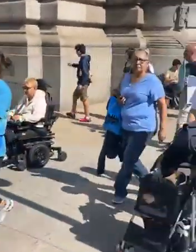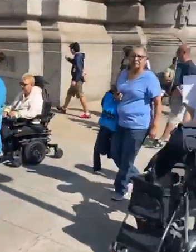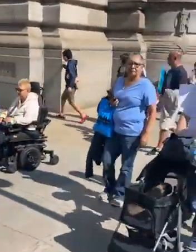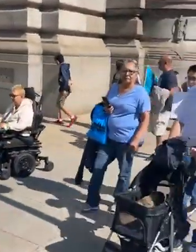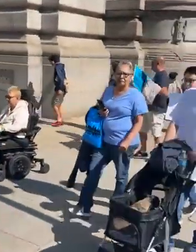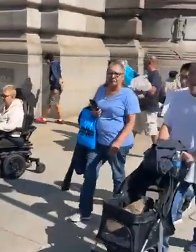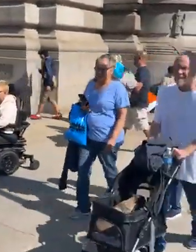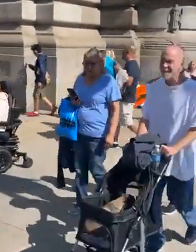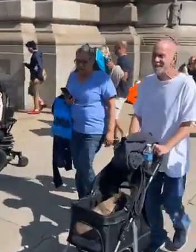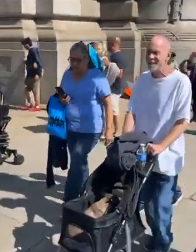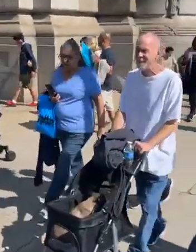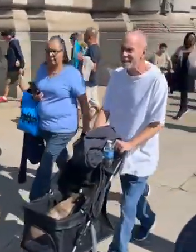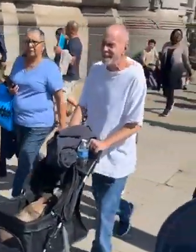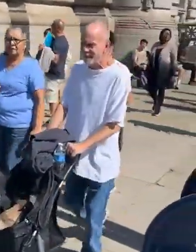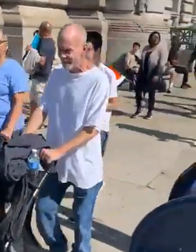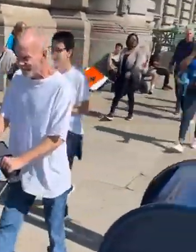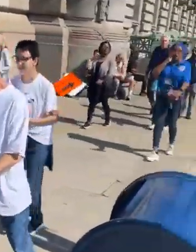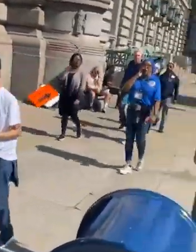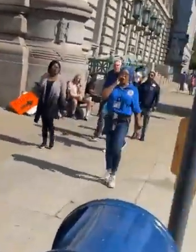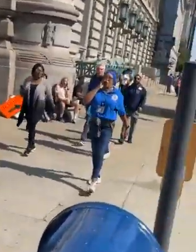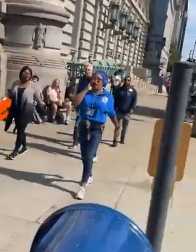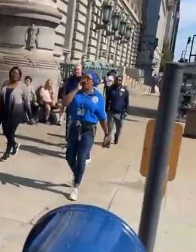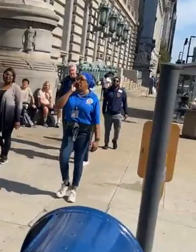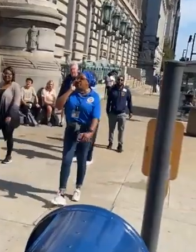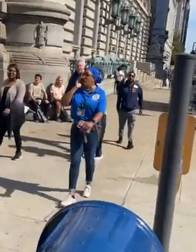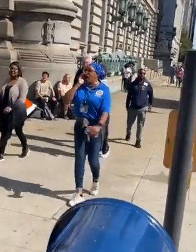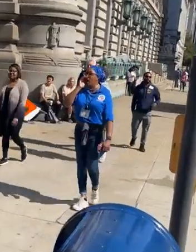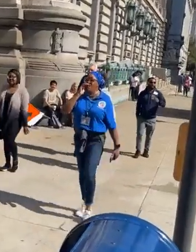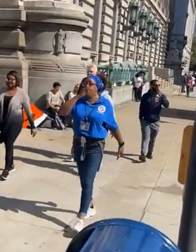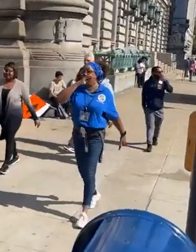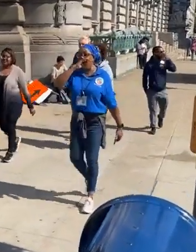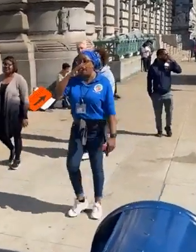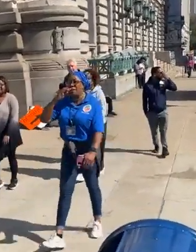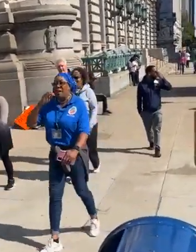ESS, access, access, yes, yes, yes.